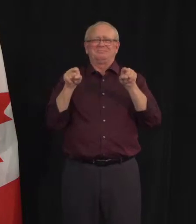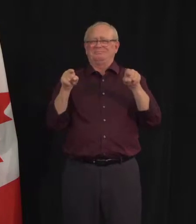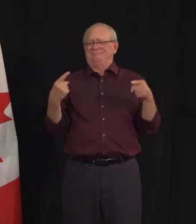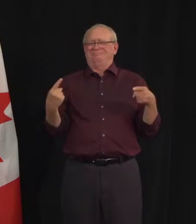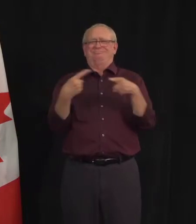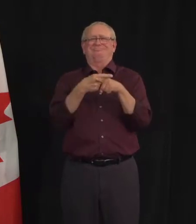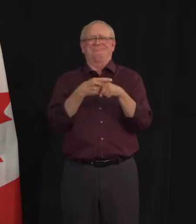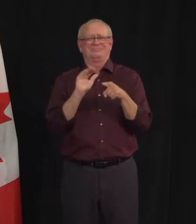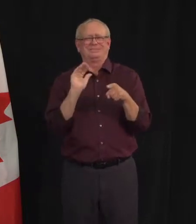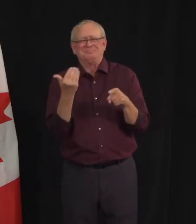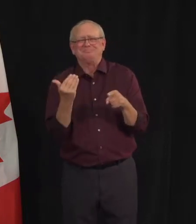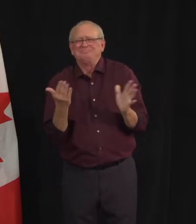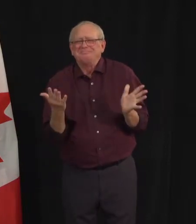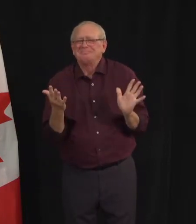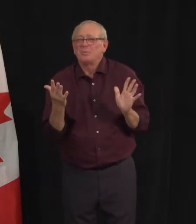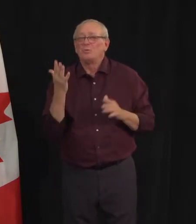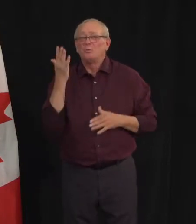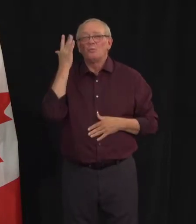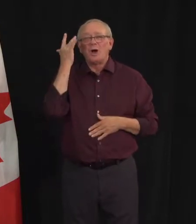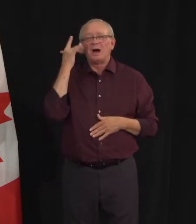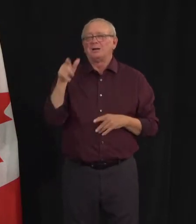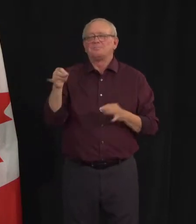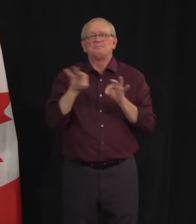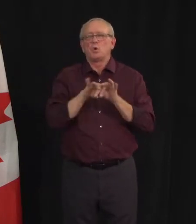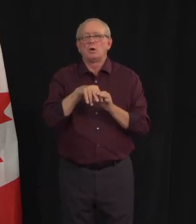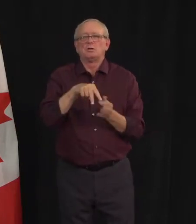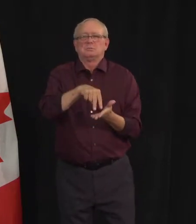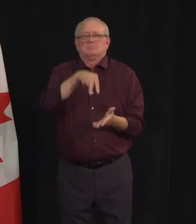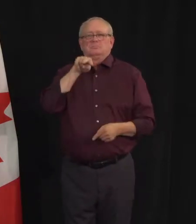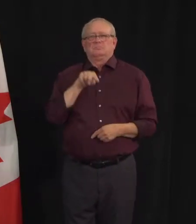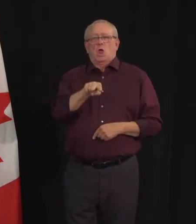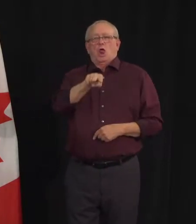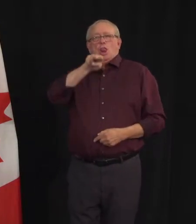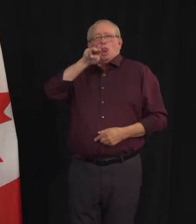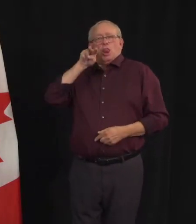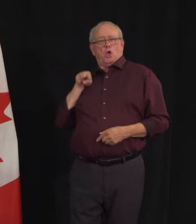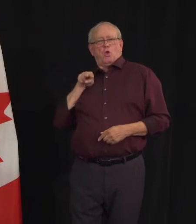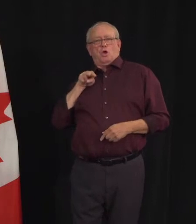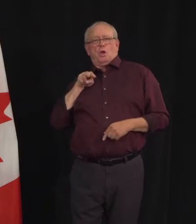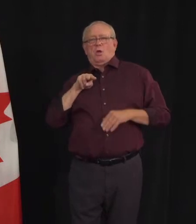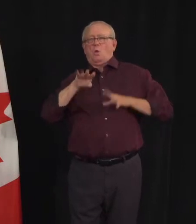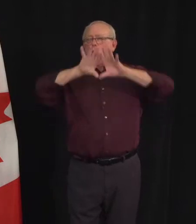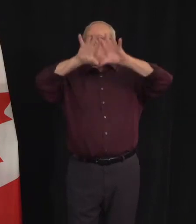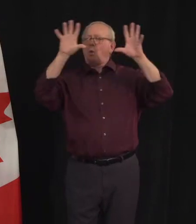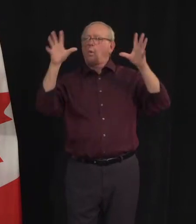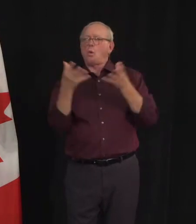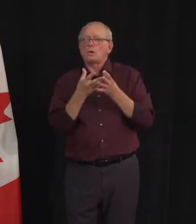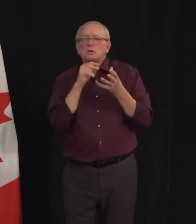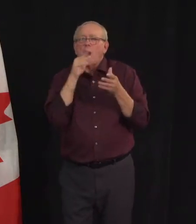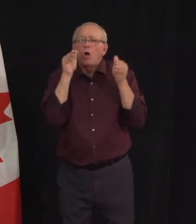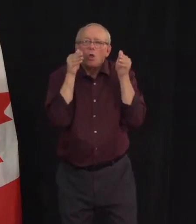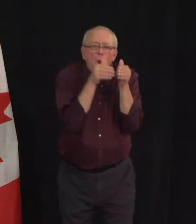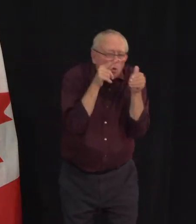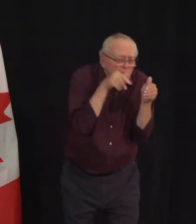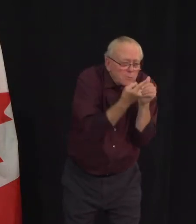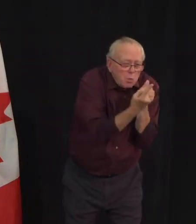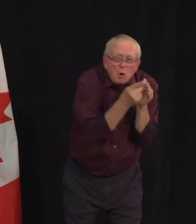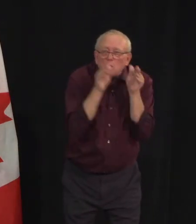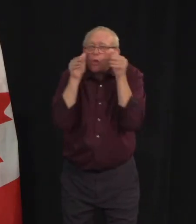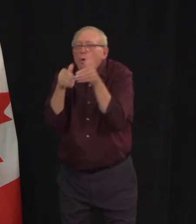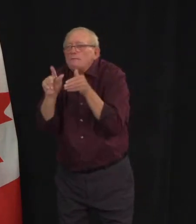the entire picture, not just one or two examples. What this review told us is